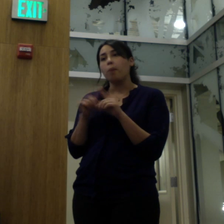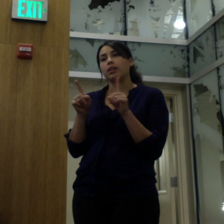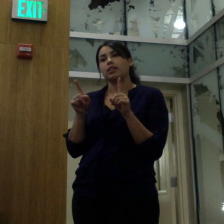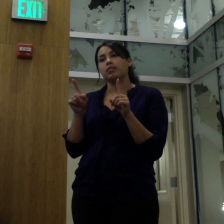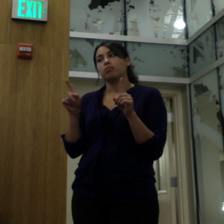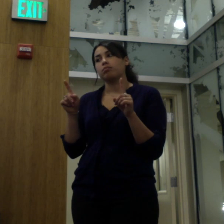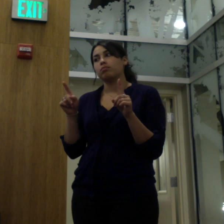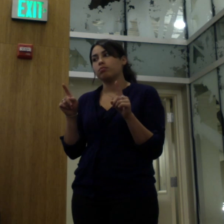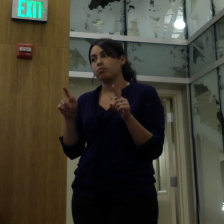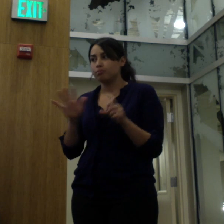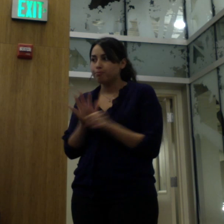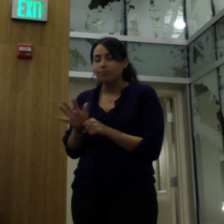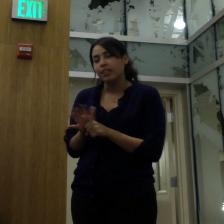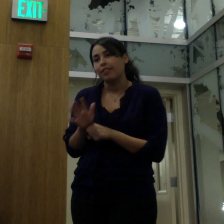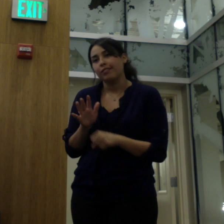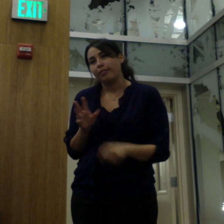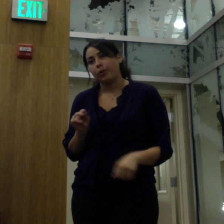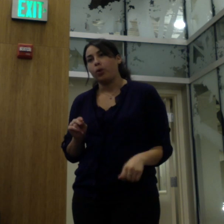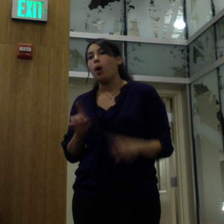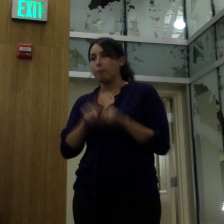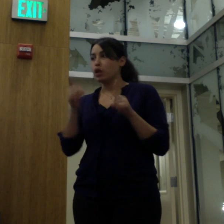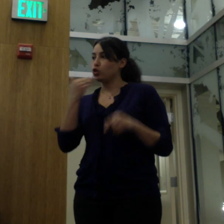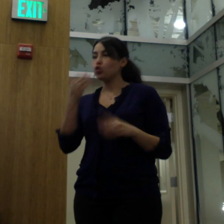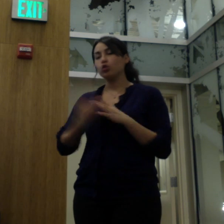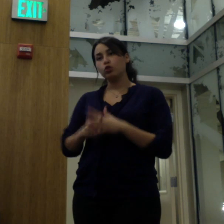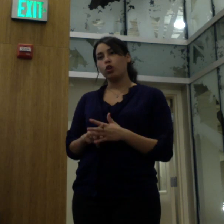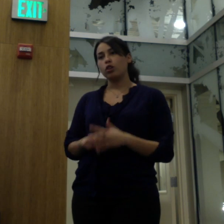quite. It's certainly a good start.